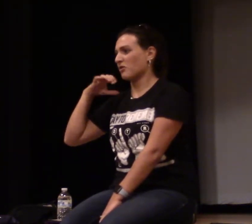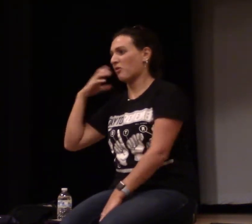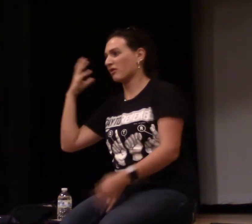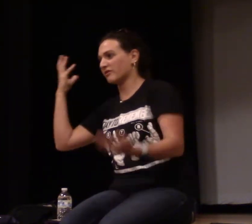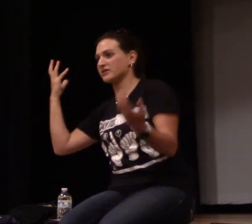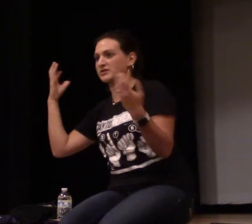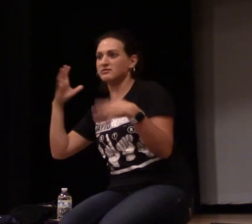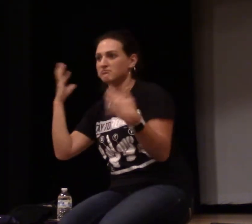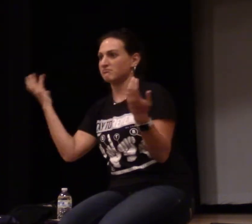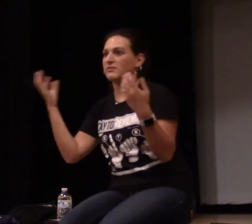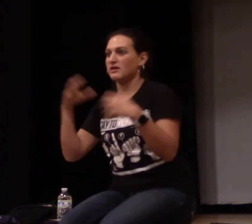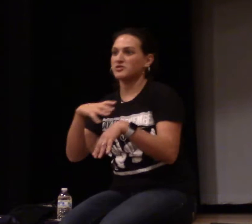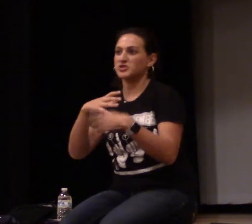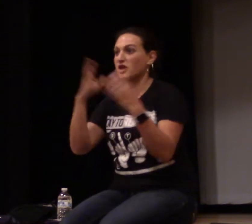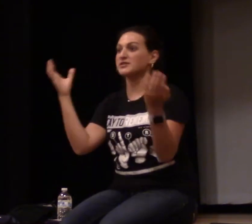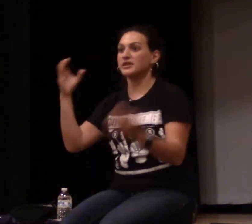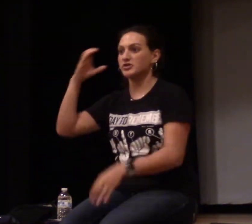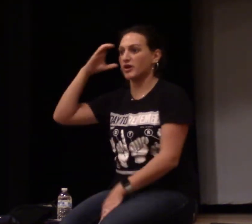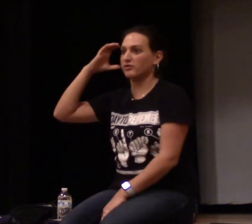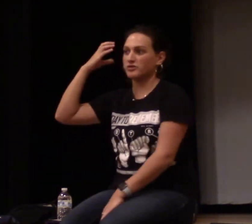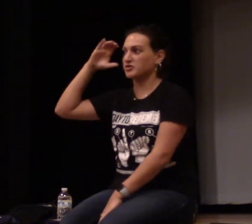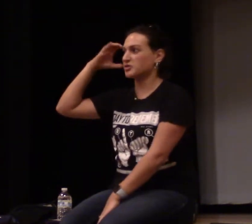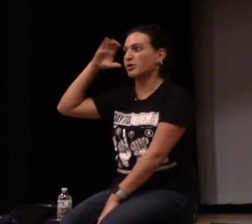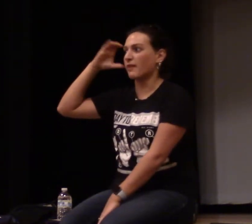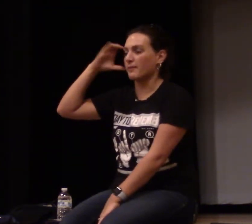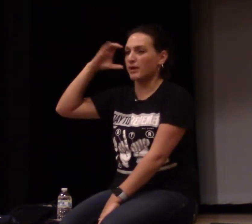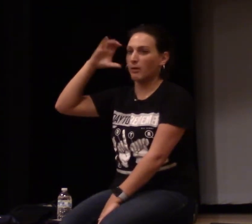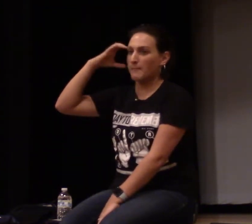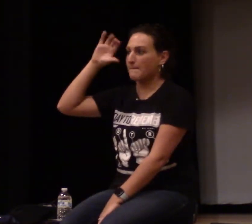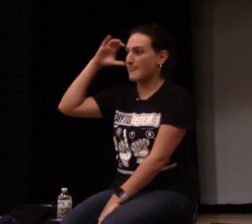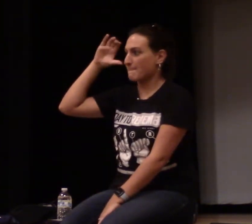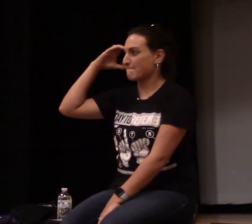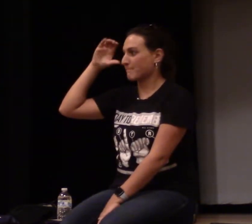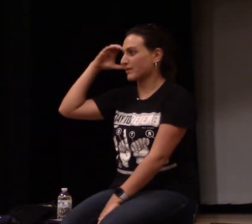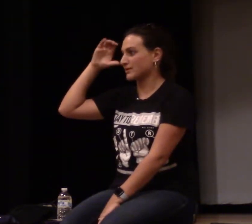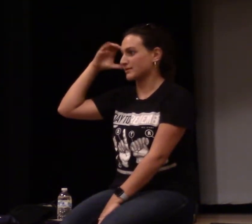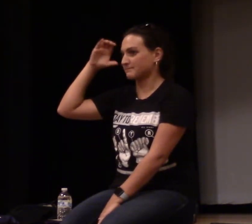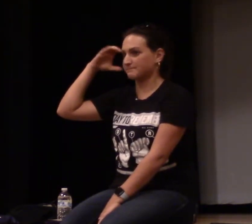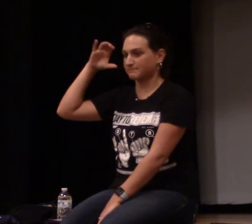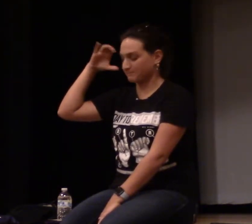if it's just cousin in general, you just put it in the middle. Cousin.